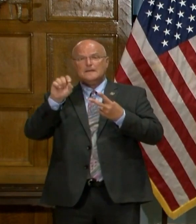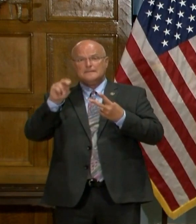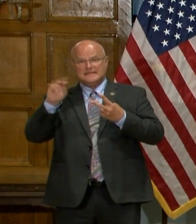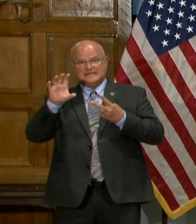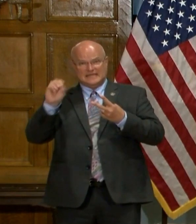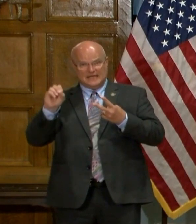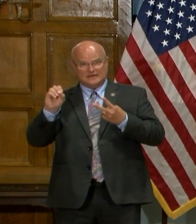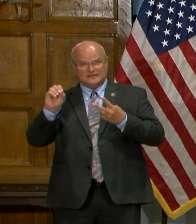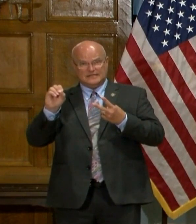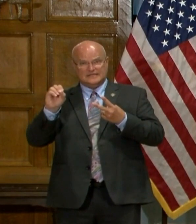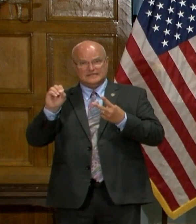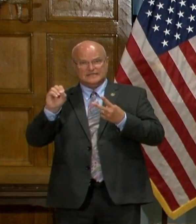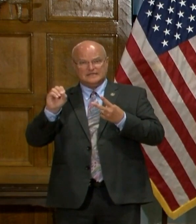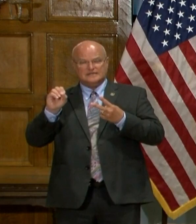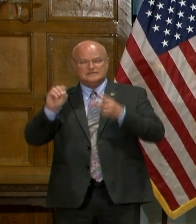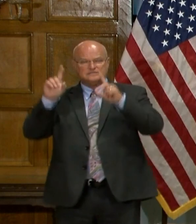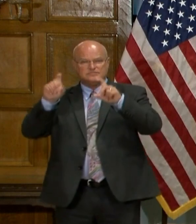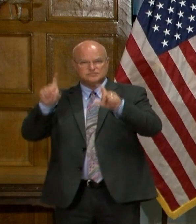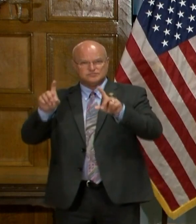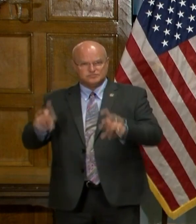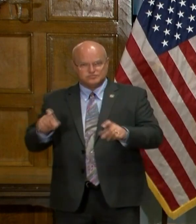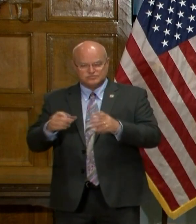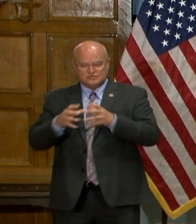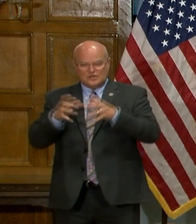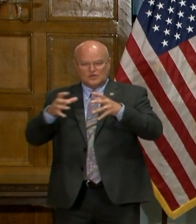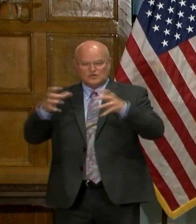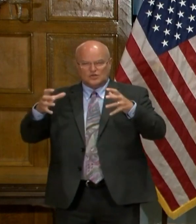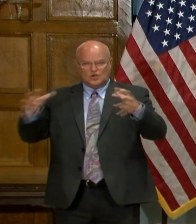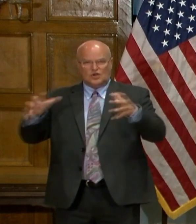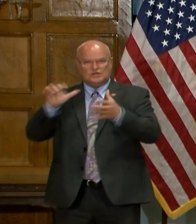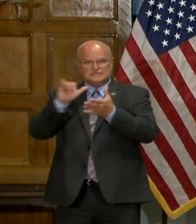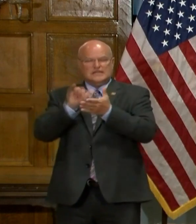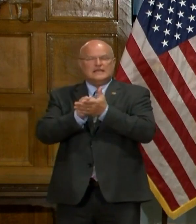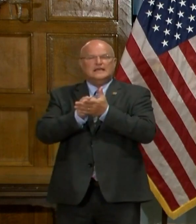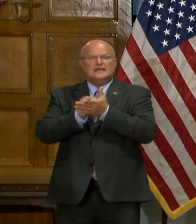coming weeks to continue to enlarge our